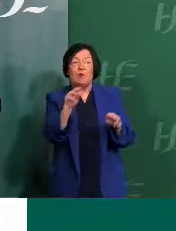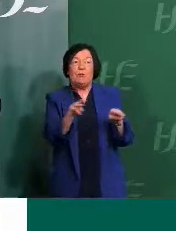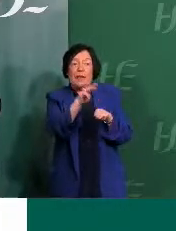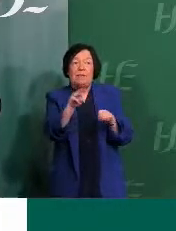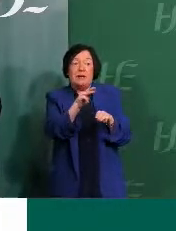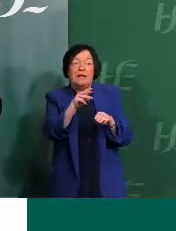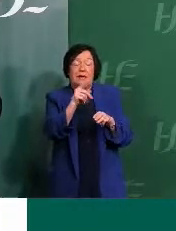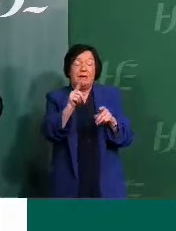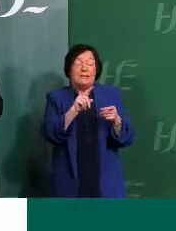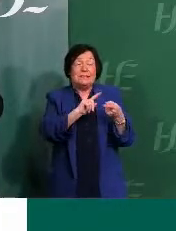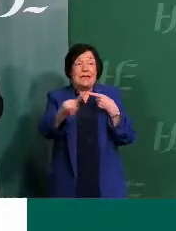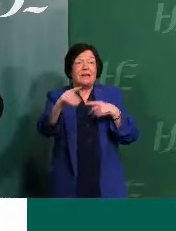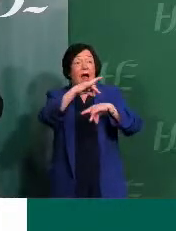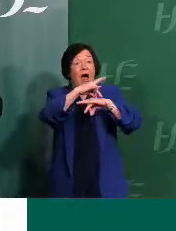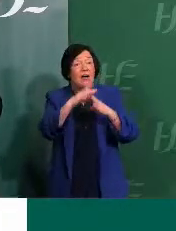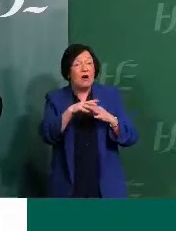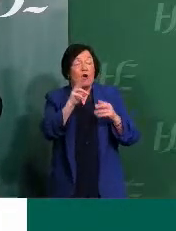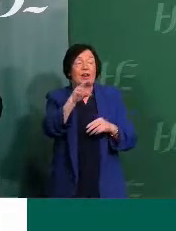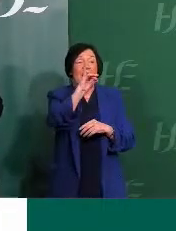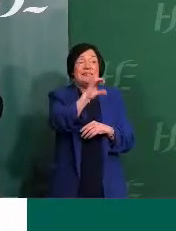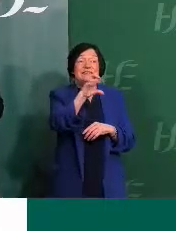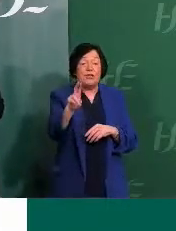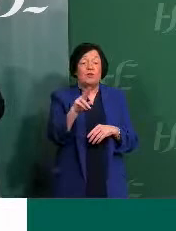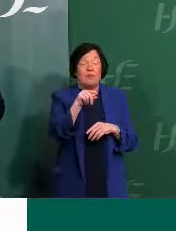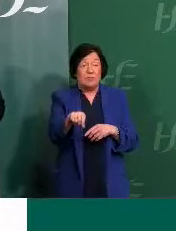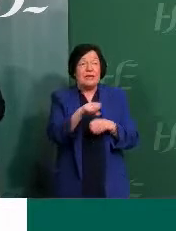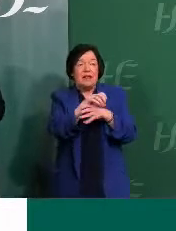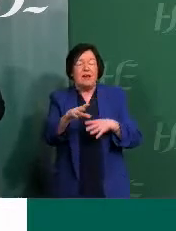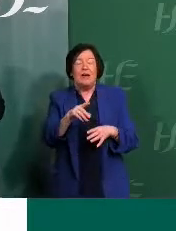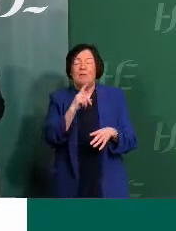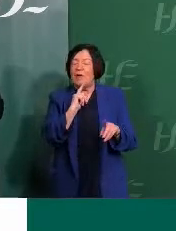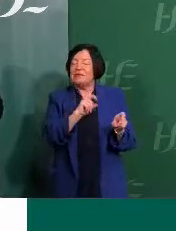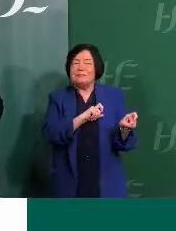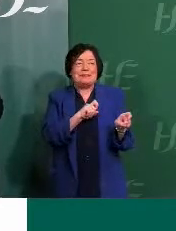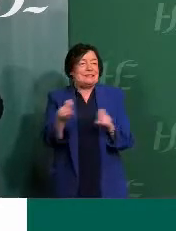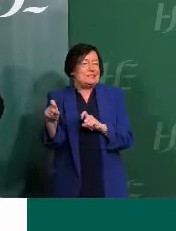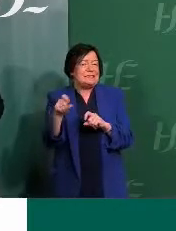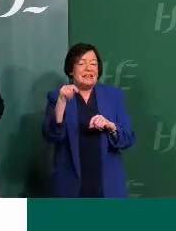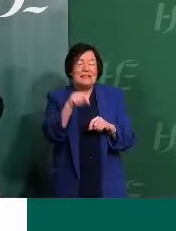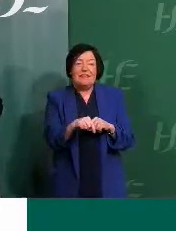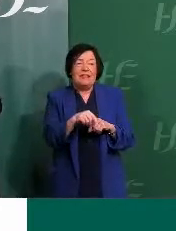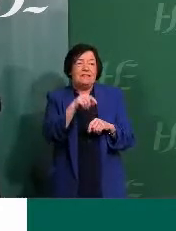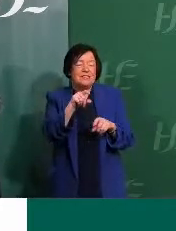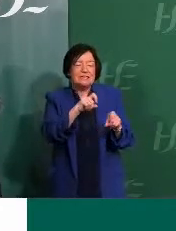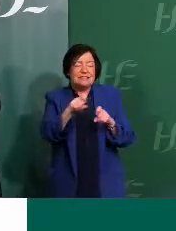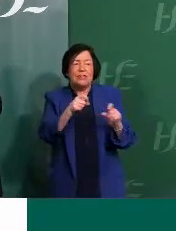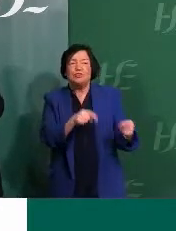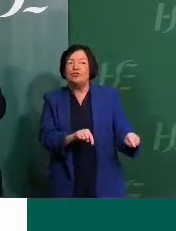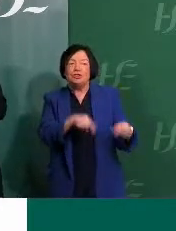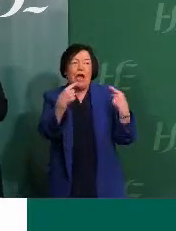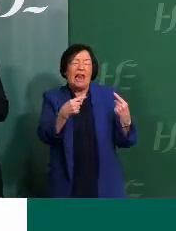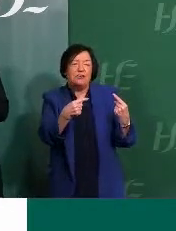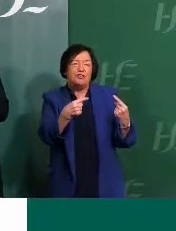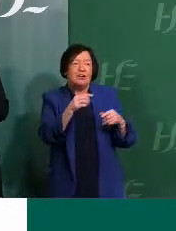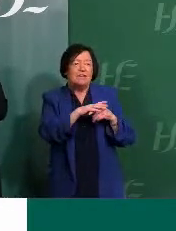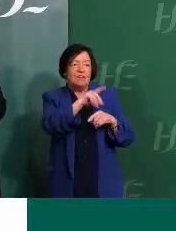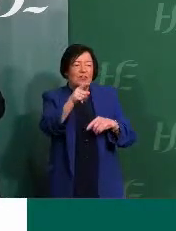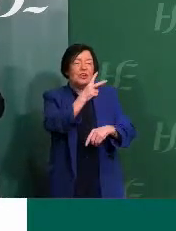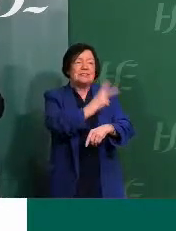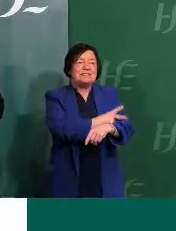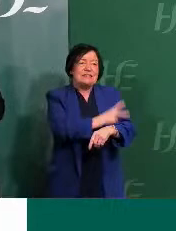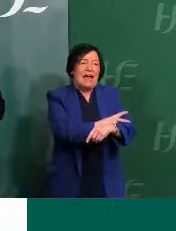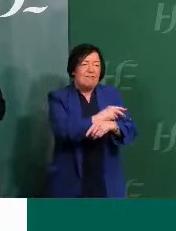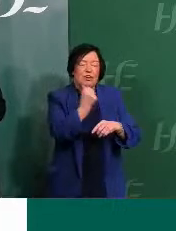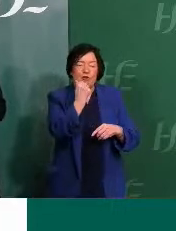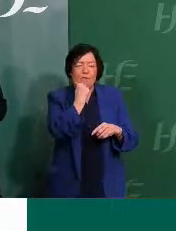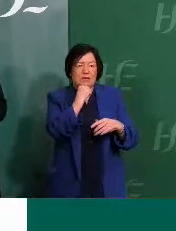terms of people being admitted to hospital or to ICU from these outbreaks, but nonetheless, these facilities are also very challenged in terms of their staffing complements on